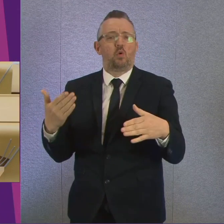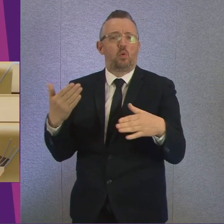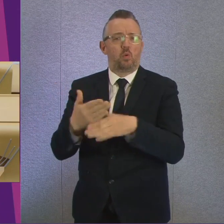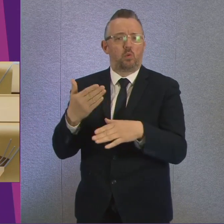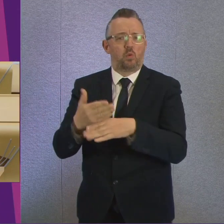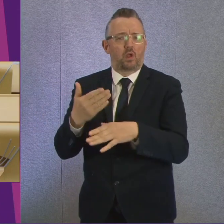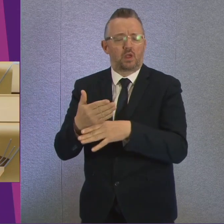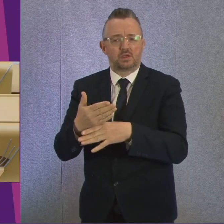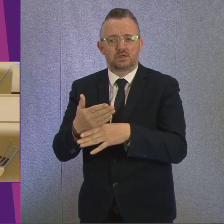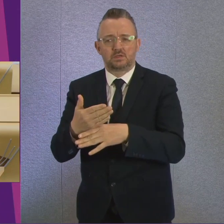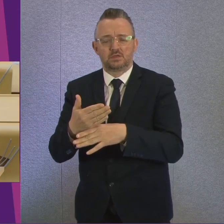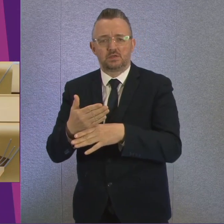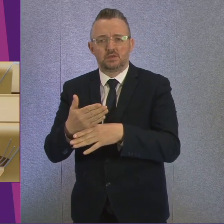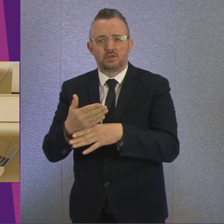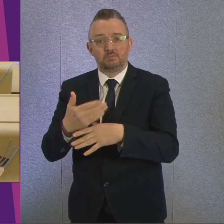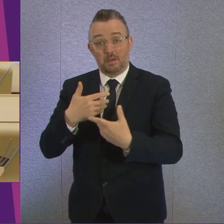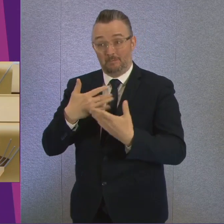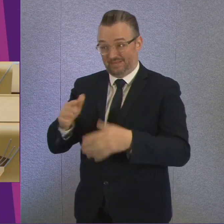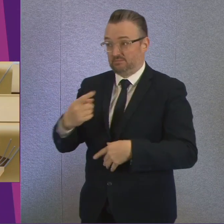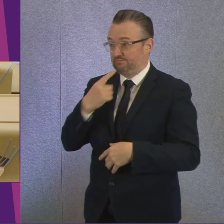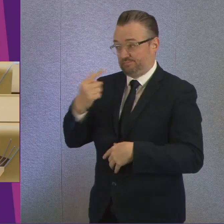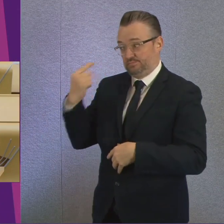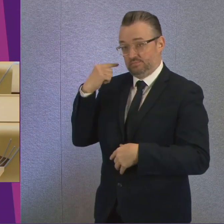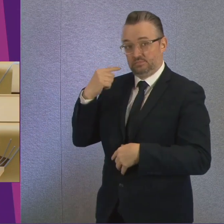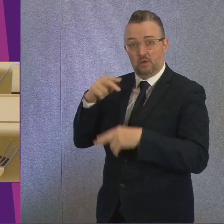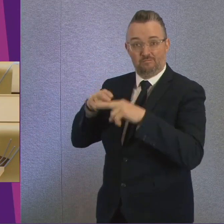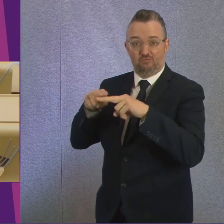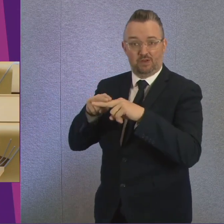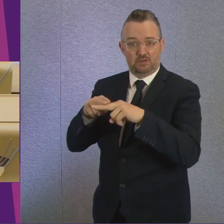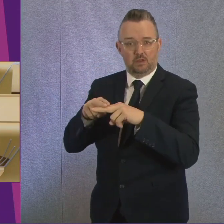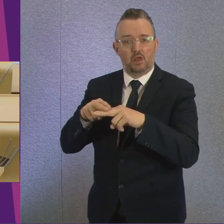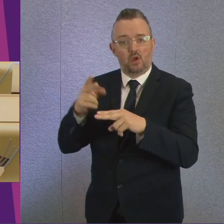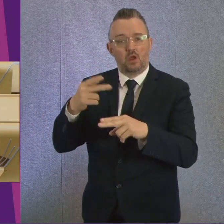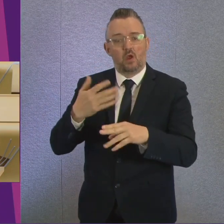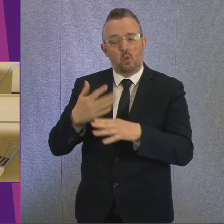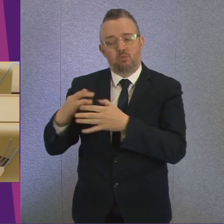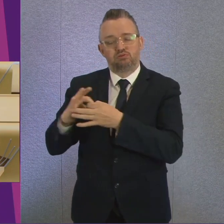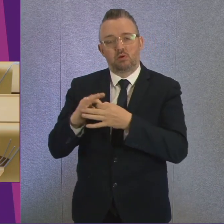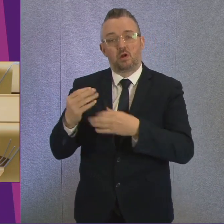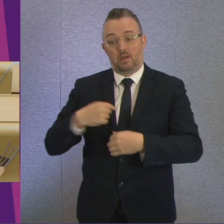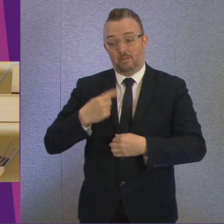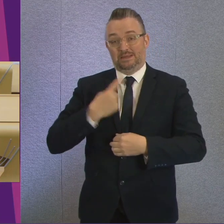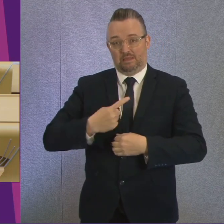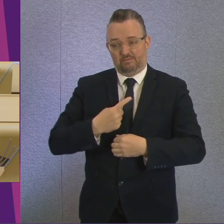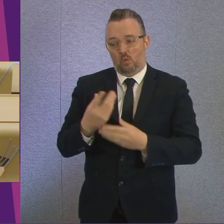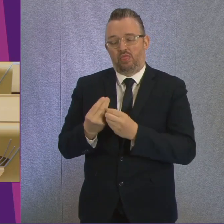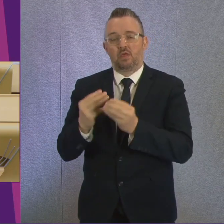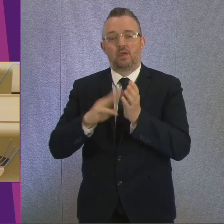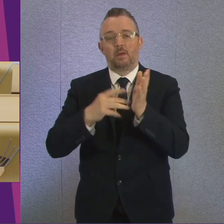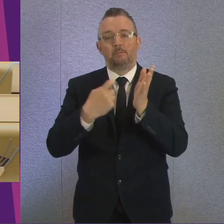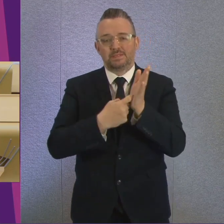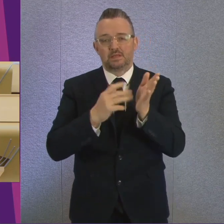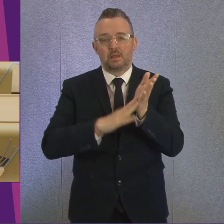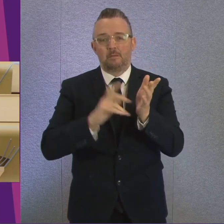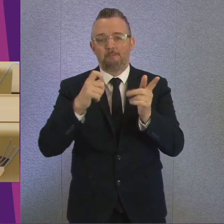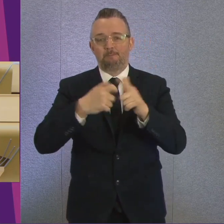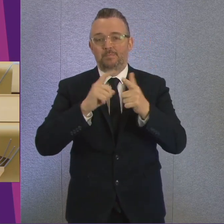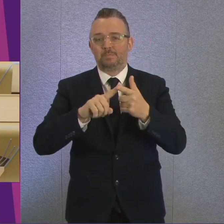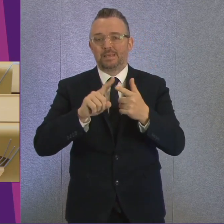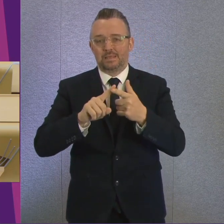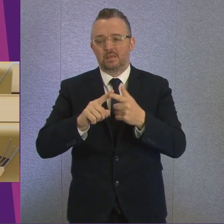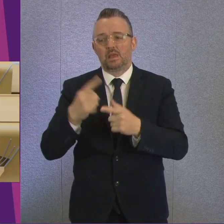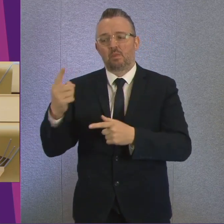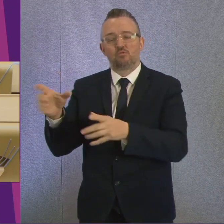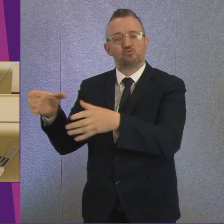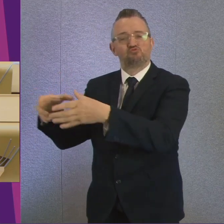Mr Whittle on Friday, is a collaboration between myself and Mr McKee and the group that he leads